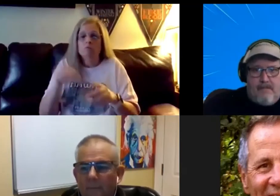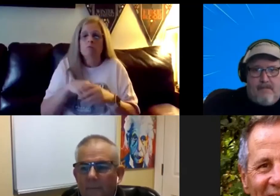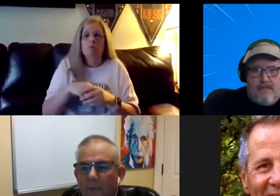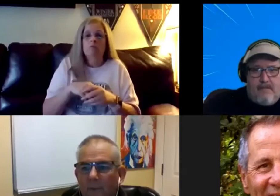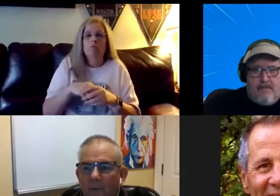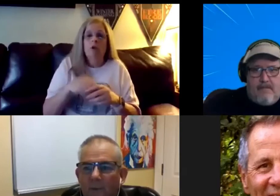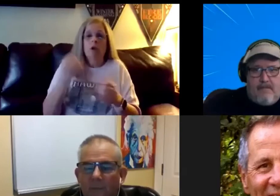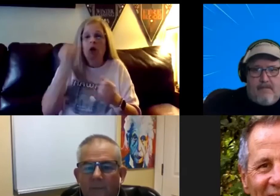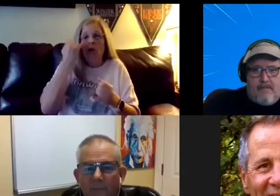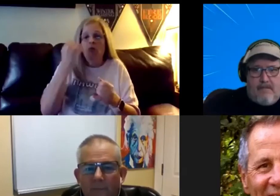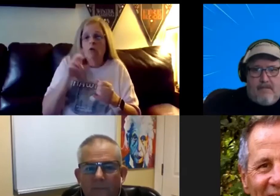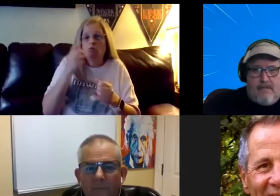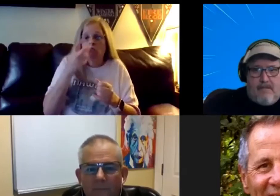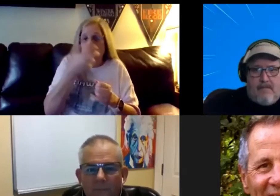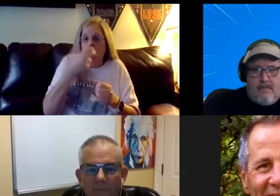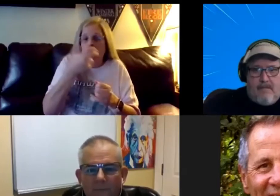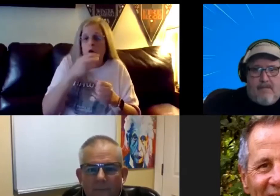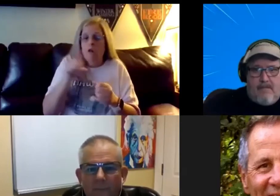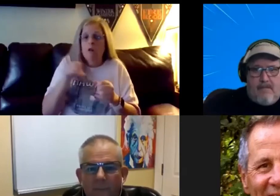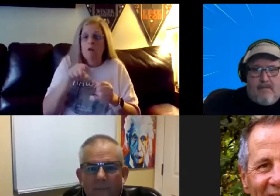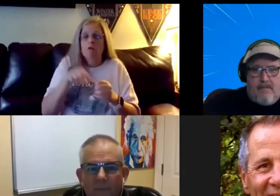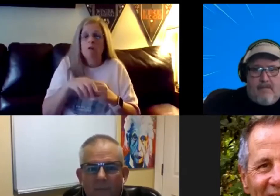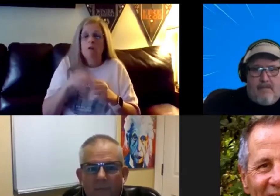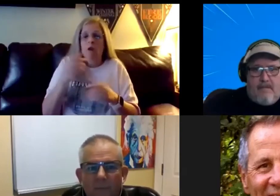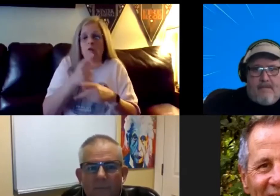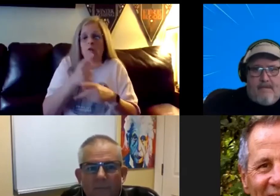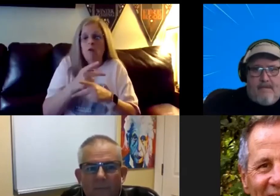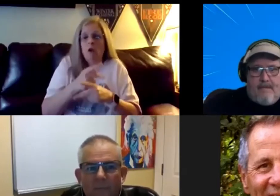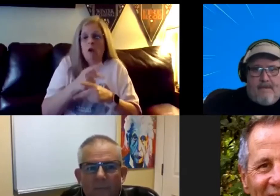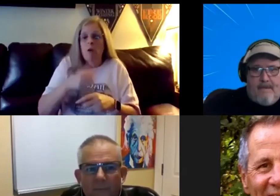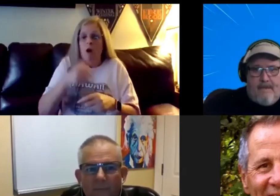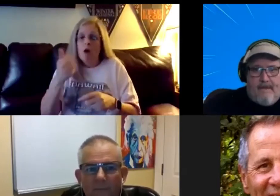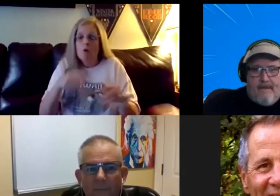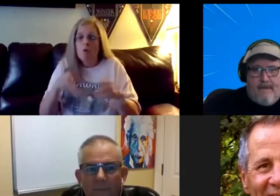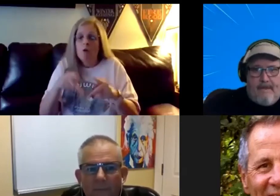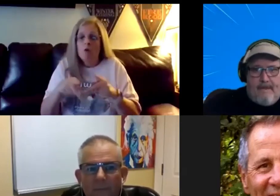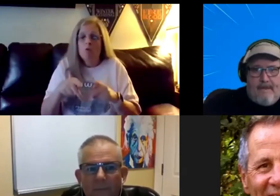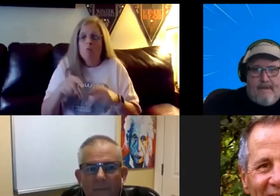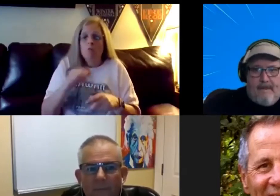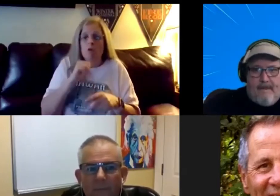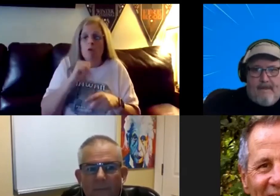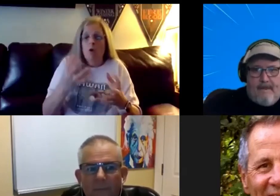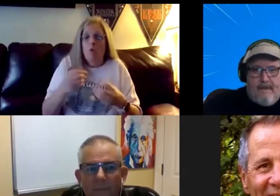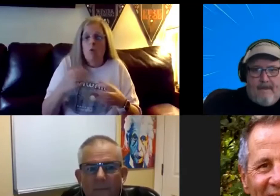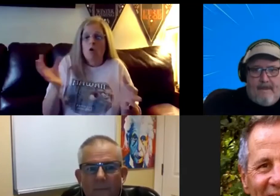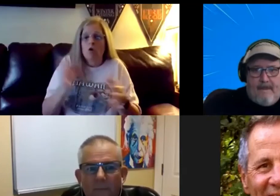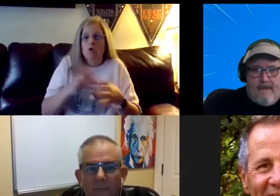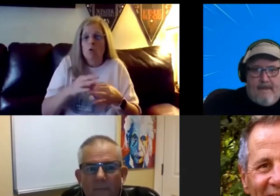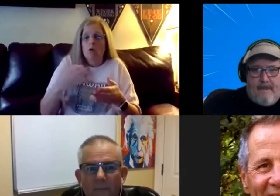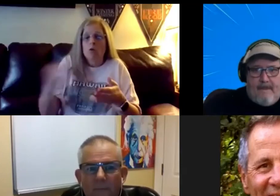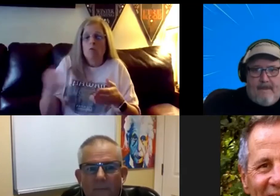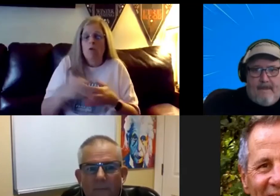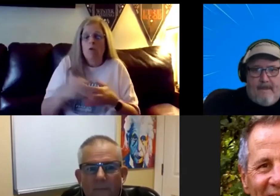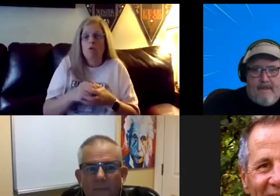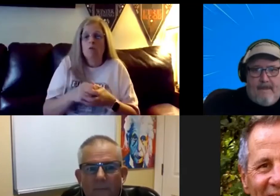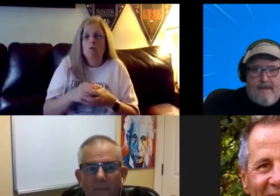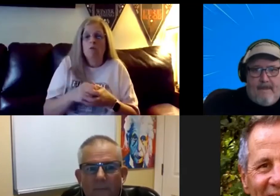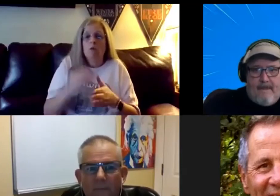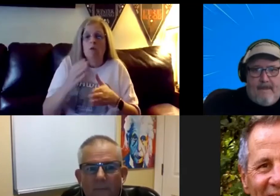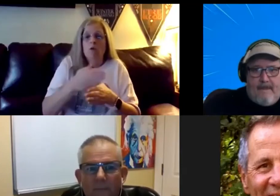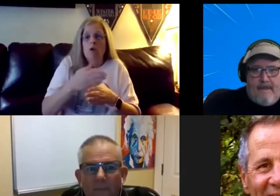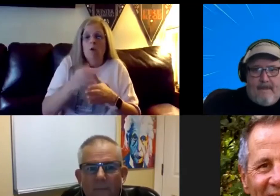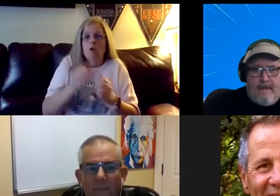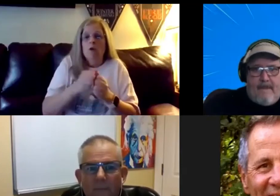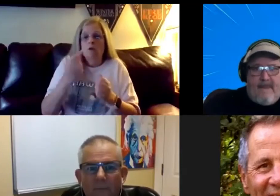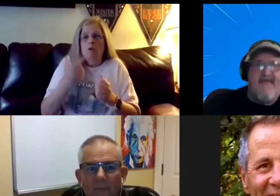this, that actually do care about other people. You don't want to join something that, and then share it with somebody that